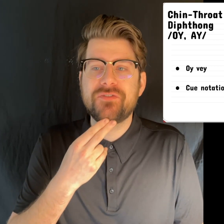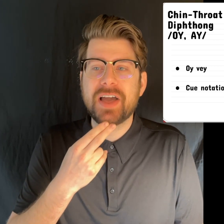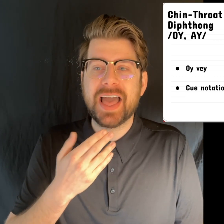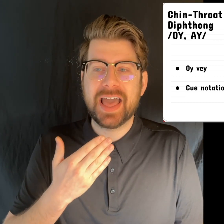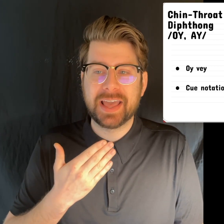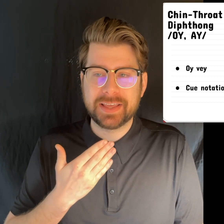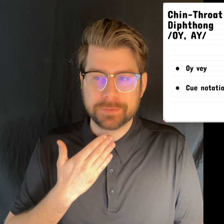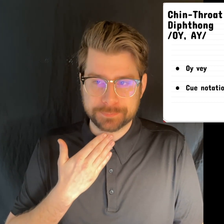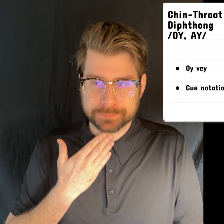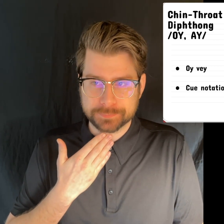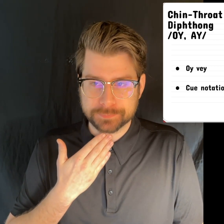vey.